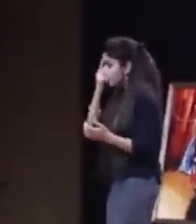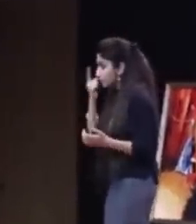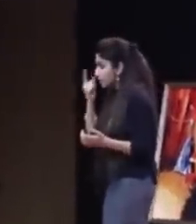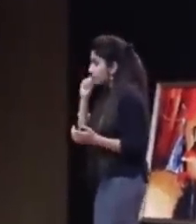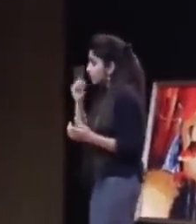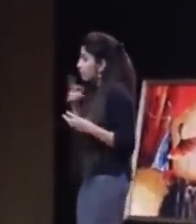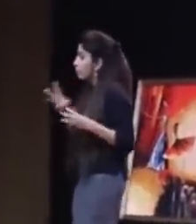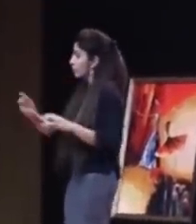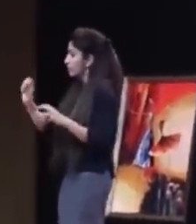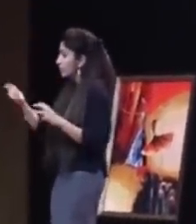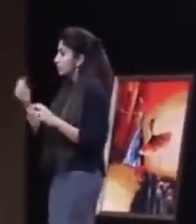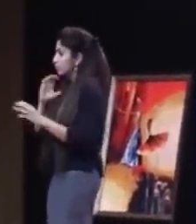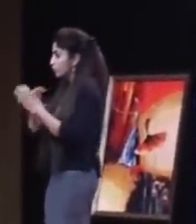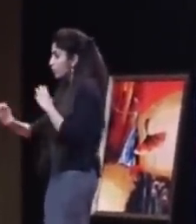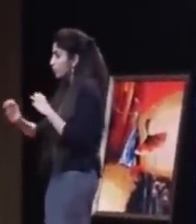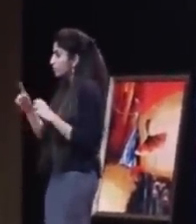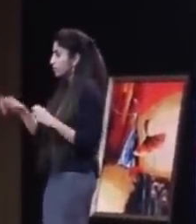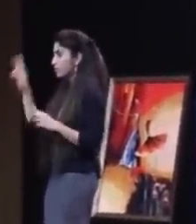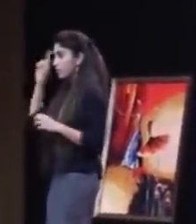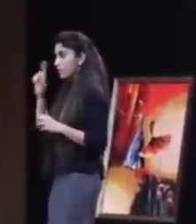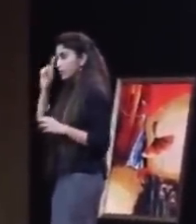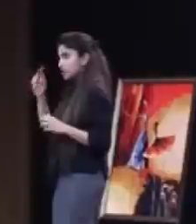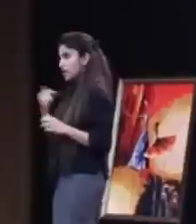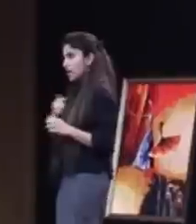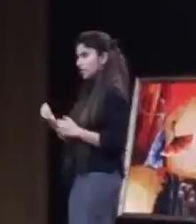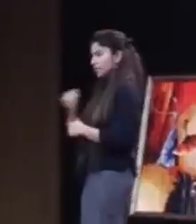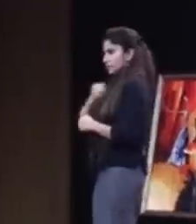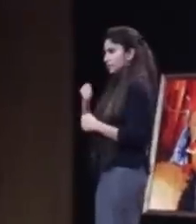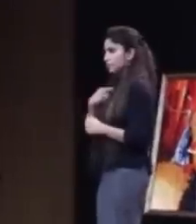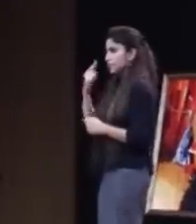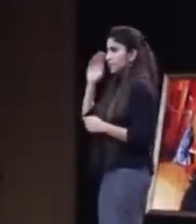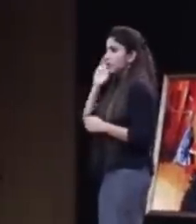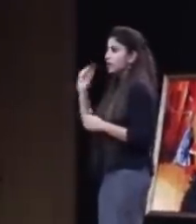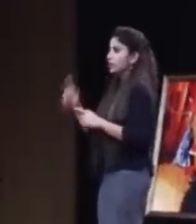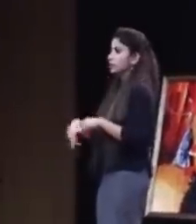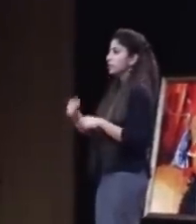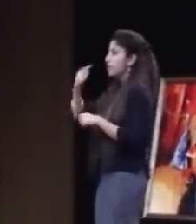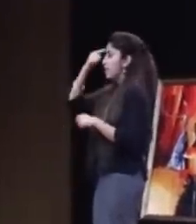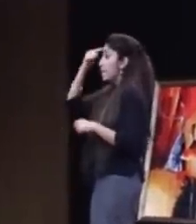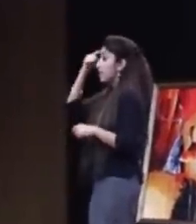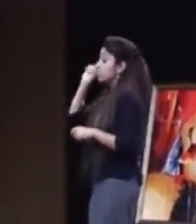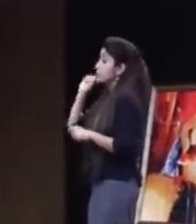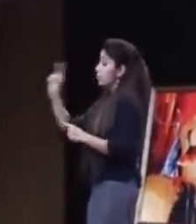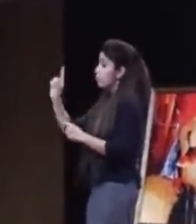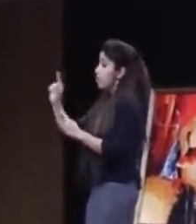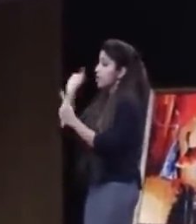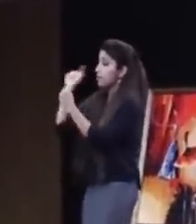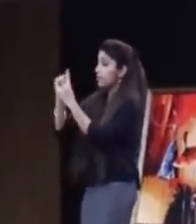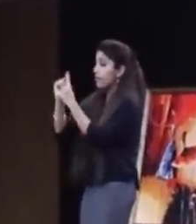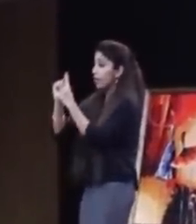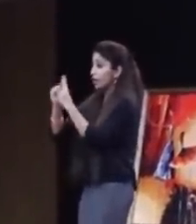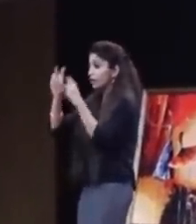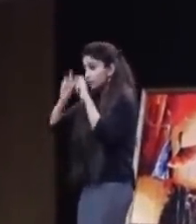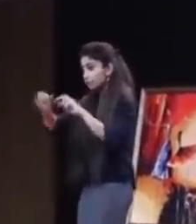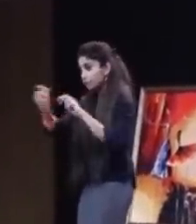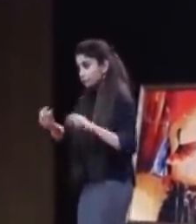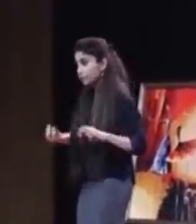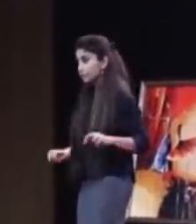in the world. The reason that I believe that why hearing loss is misinterpreted is because of the whole model